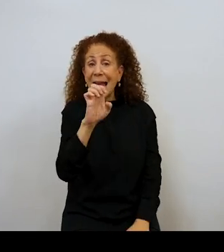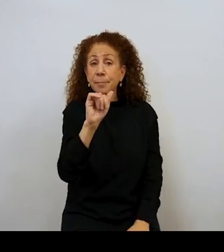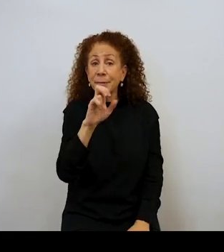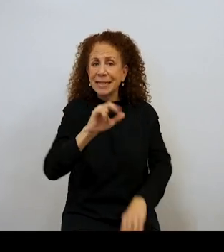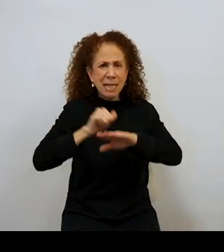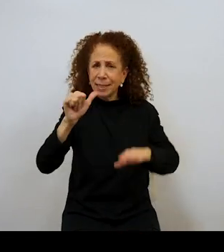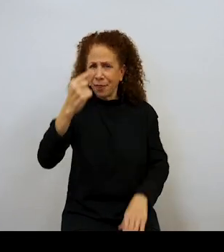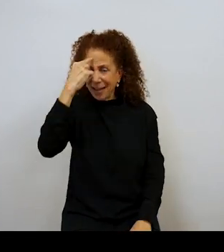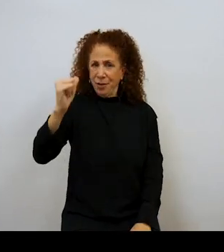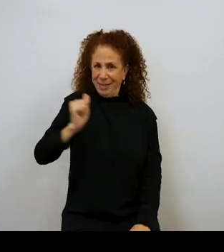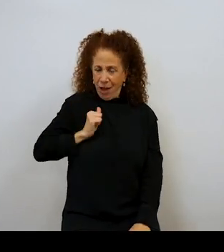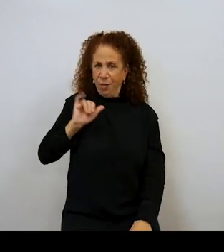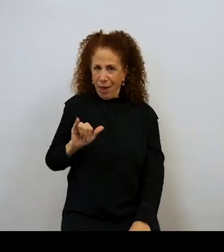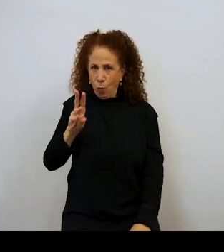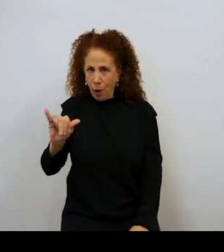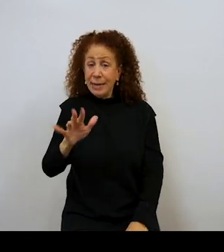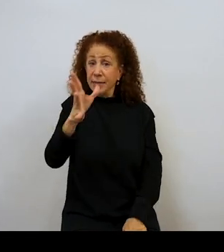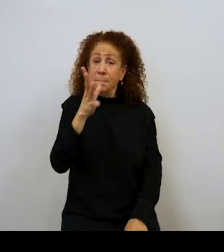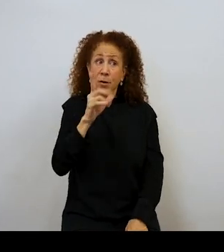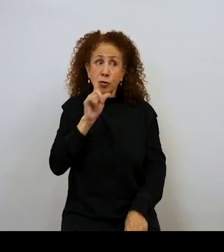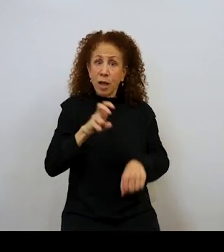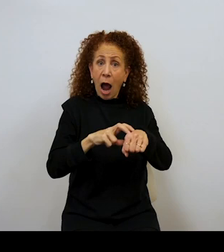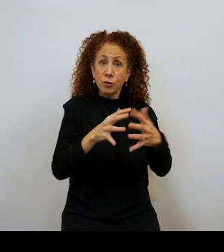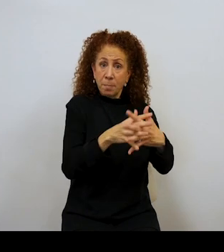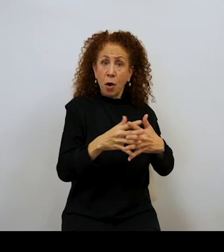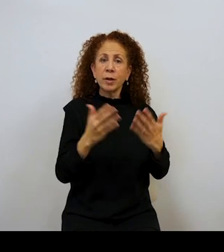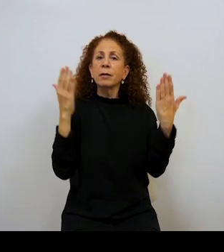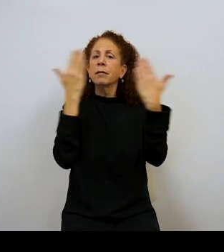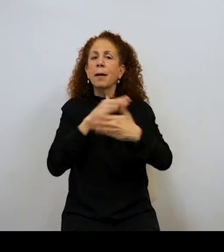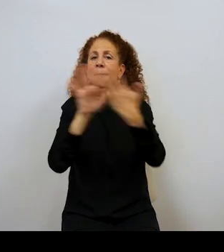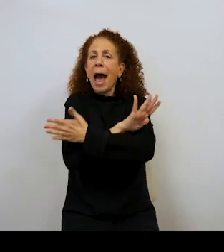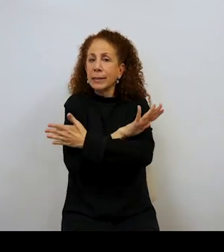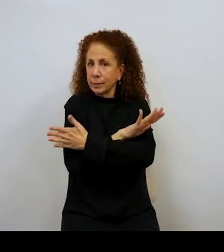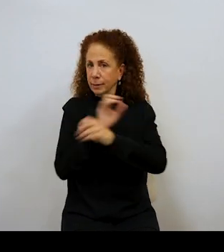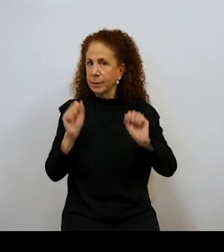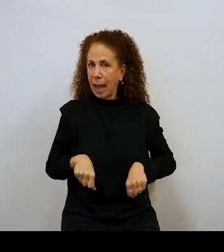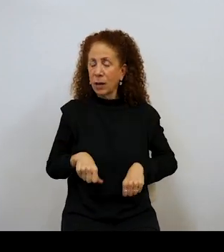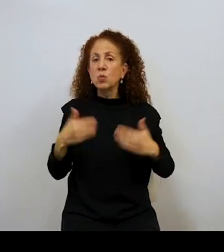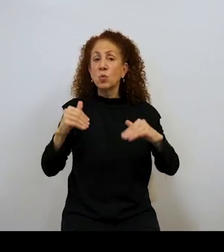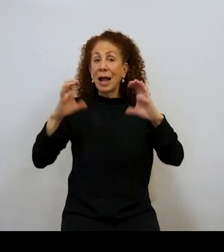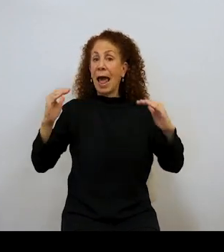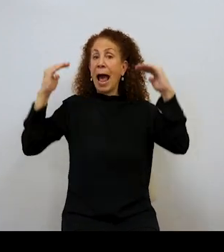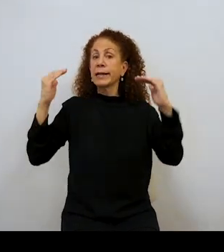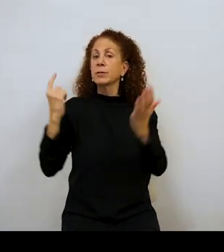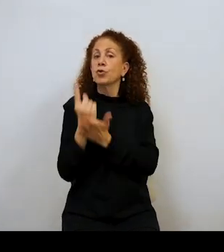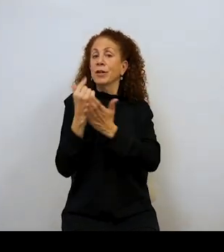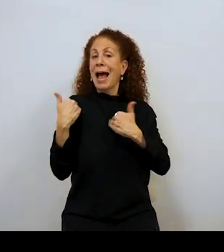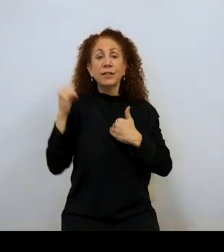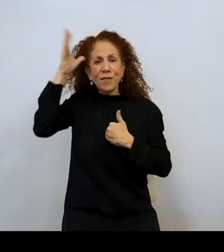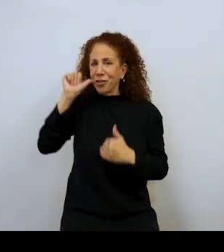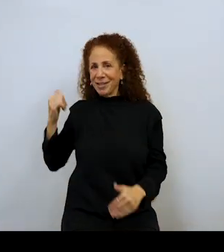at all. You know, his mother's Irish-American, he can pass. And he has incredible class privilege in a way his father didn't.